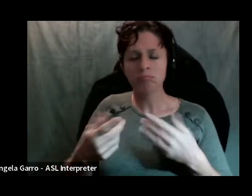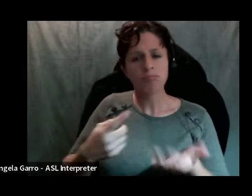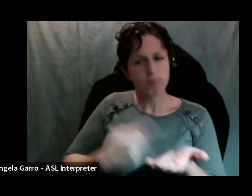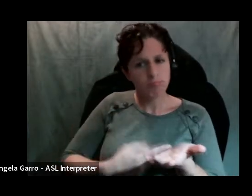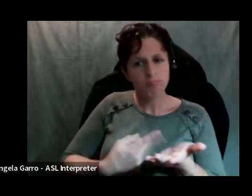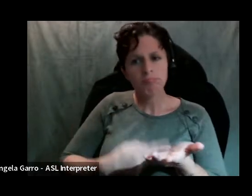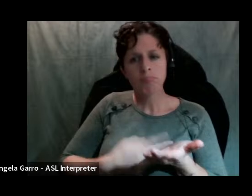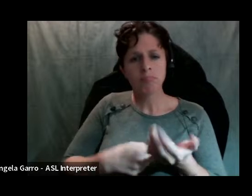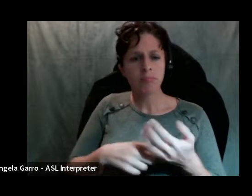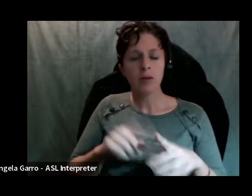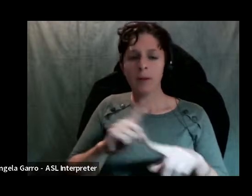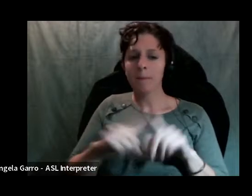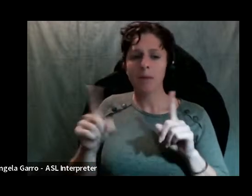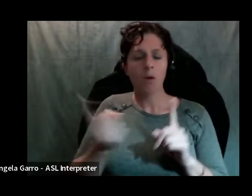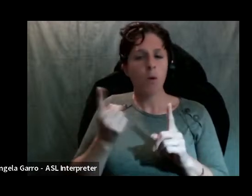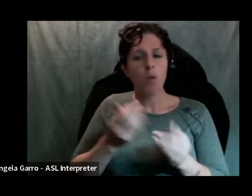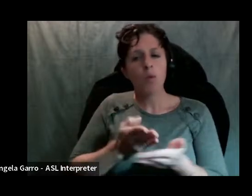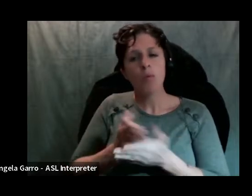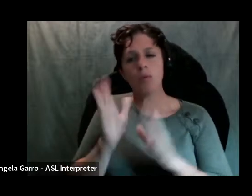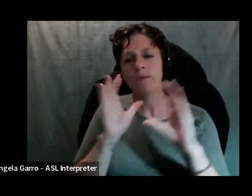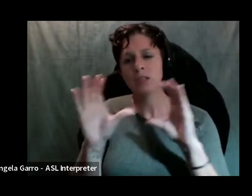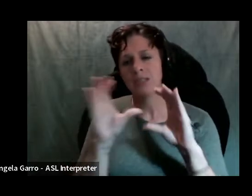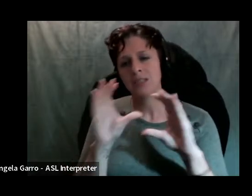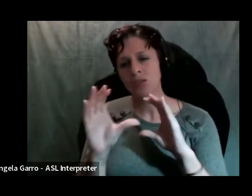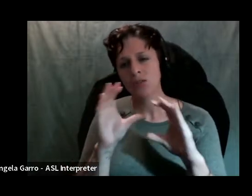always through conversation.